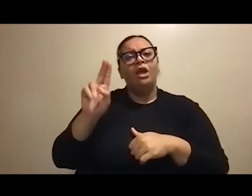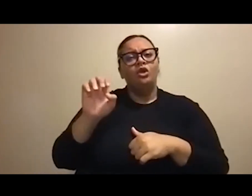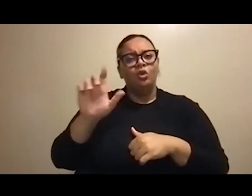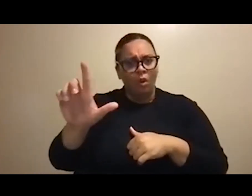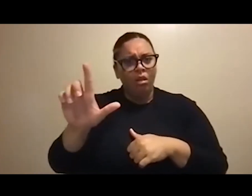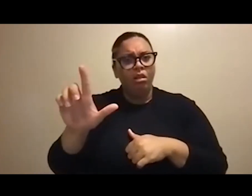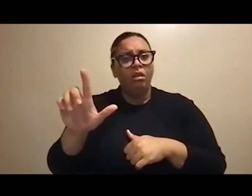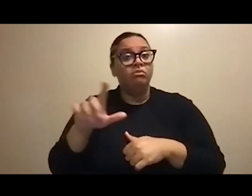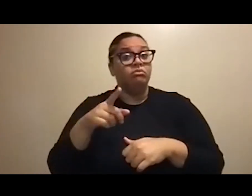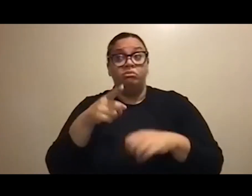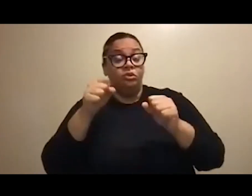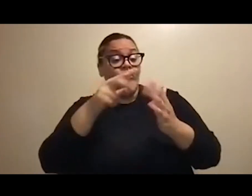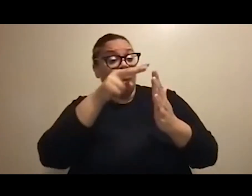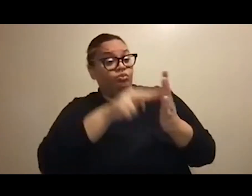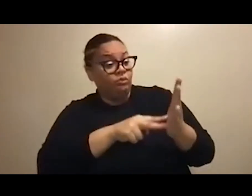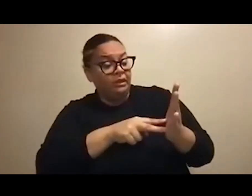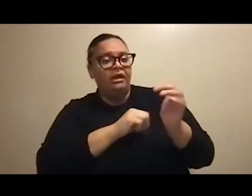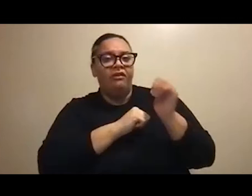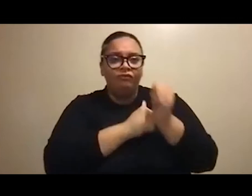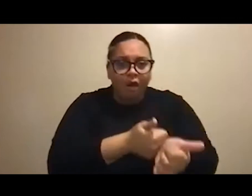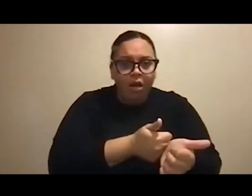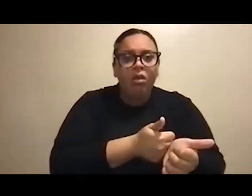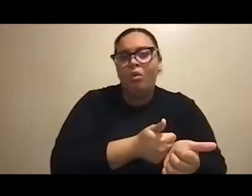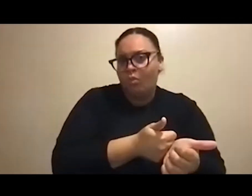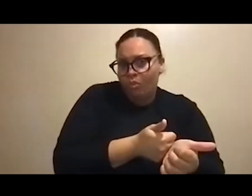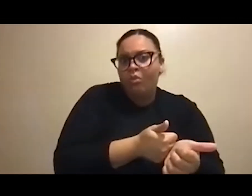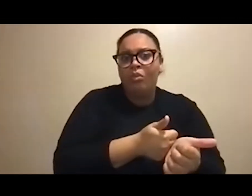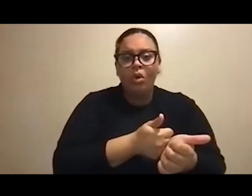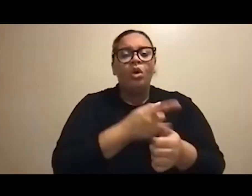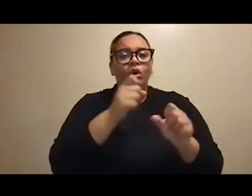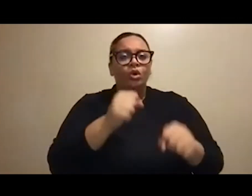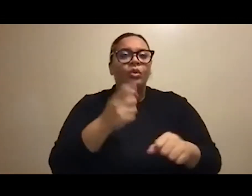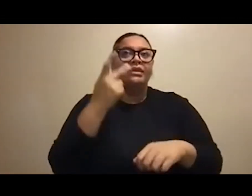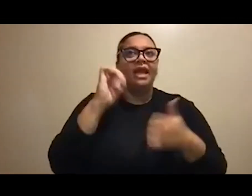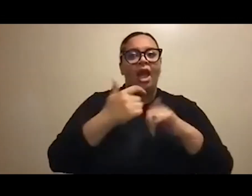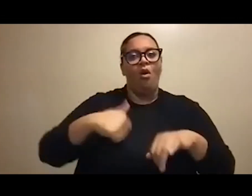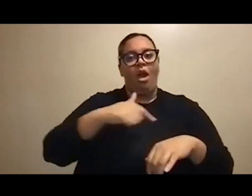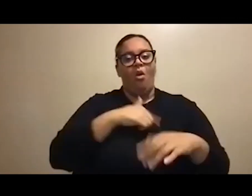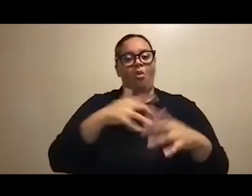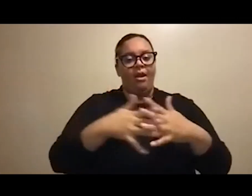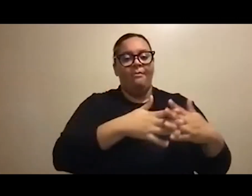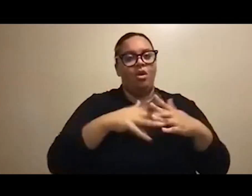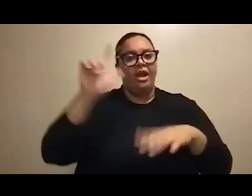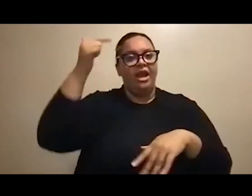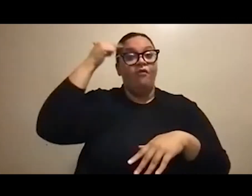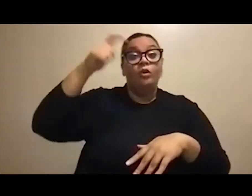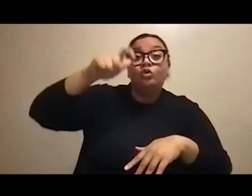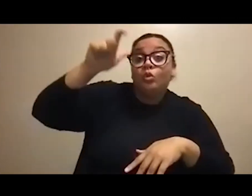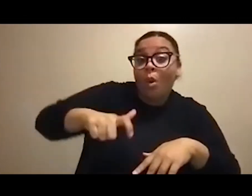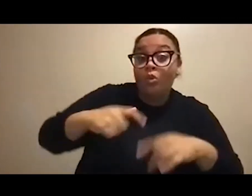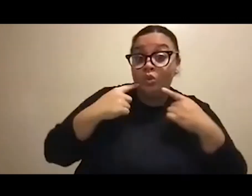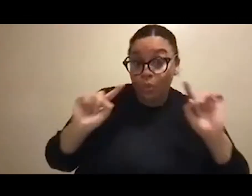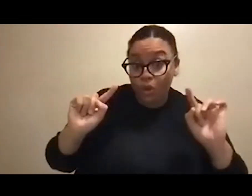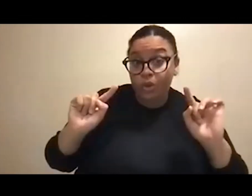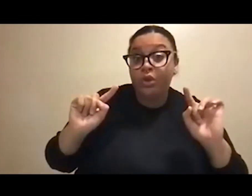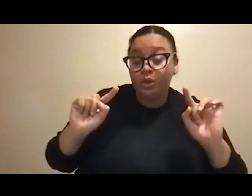and amendments to the Constitution, you learn the way in which American government is supposed to work, the rules by which